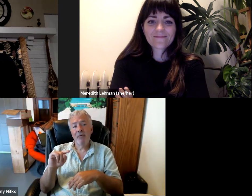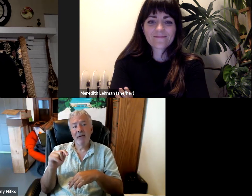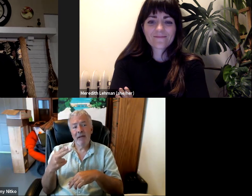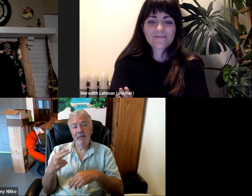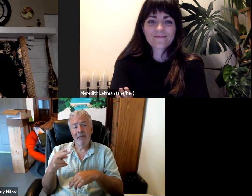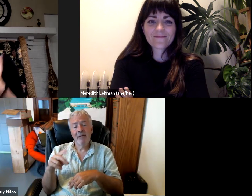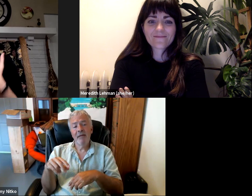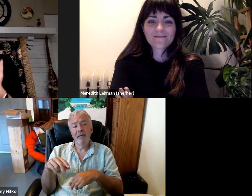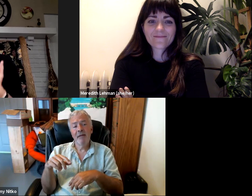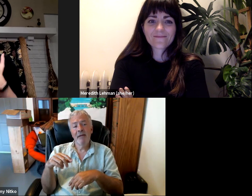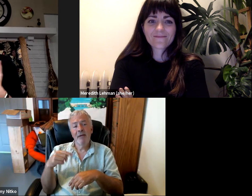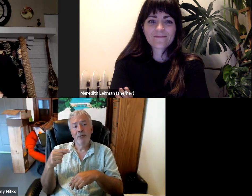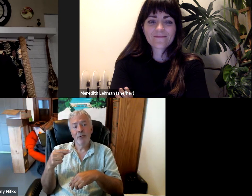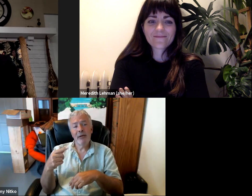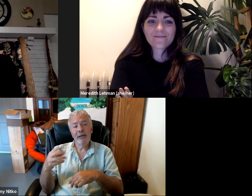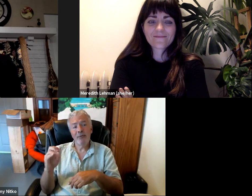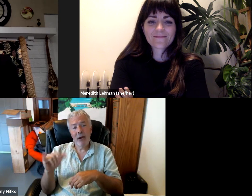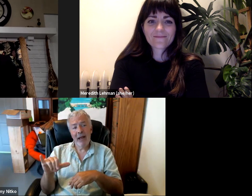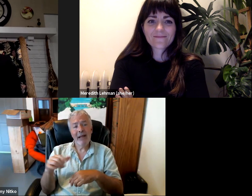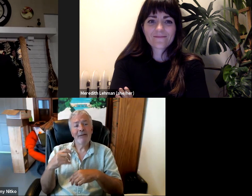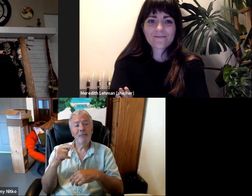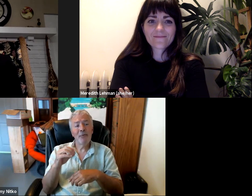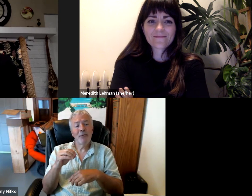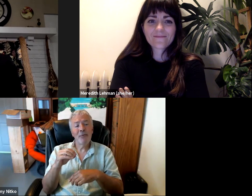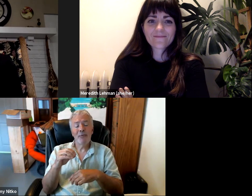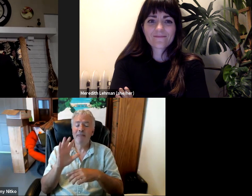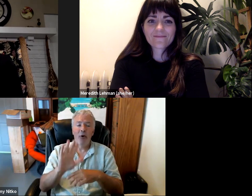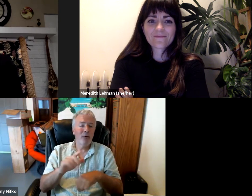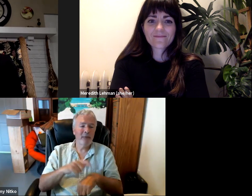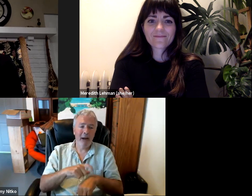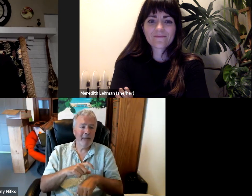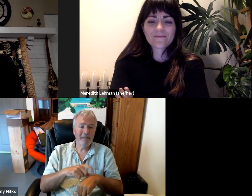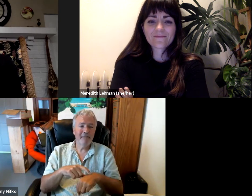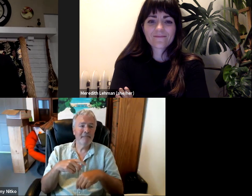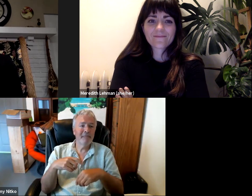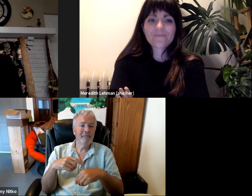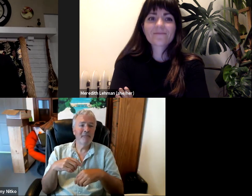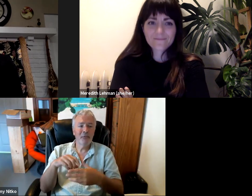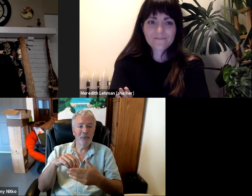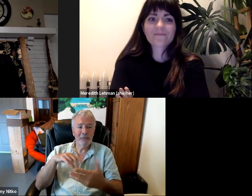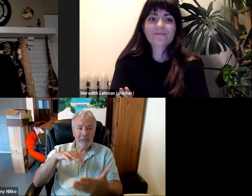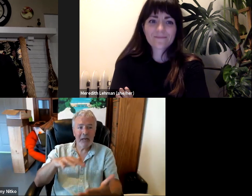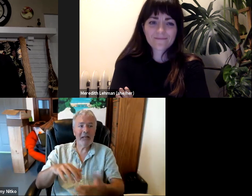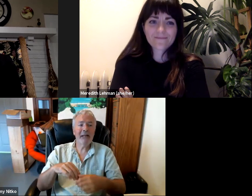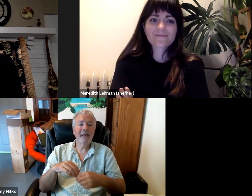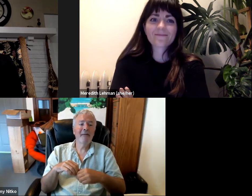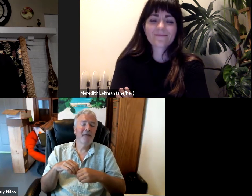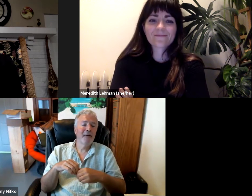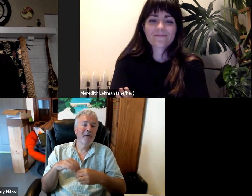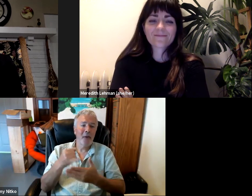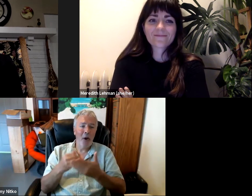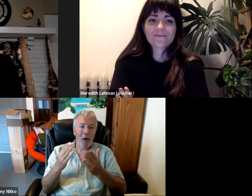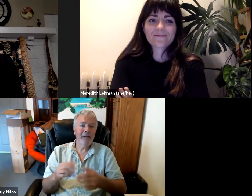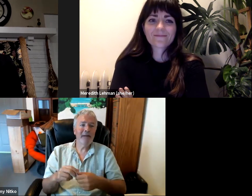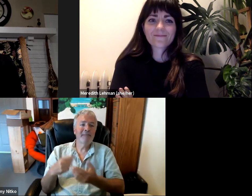evening. And I would like to thank Meridith Green. I appreciate your time functioning as our